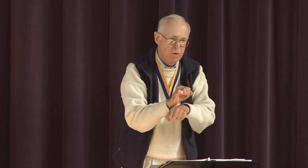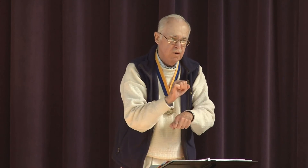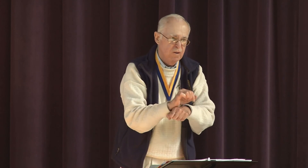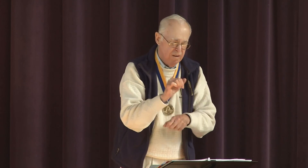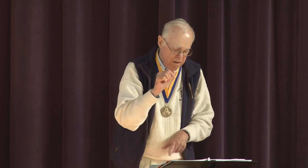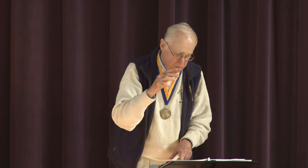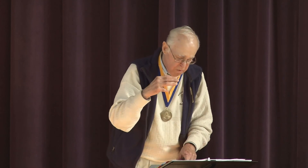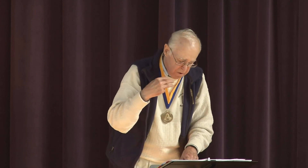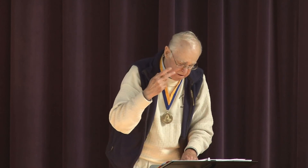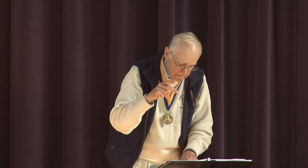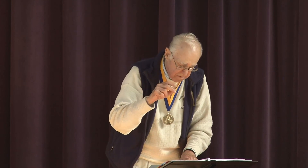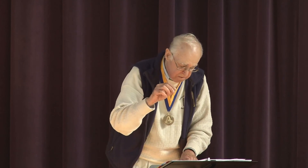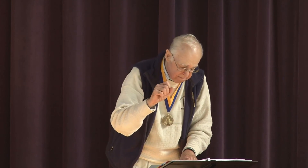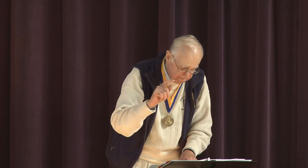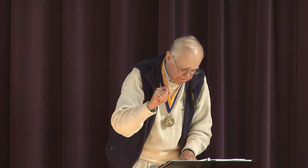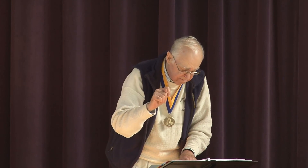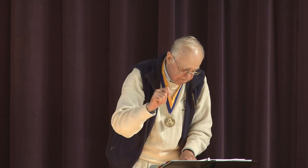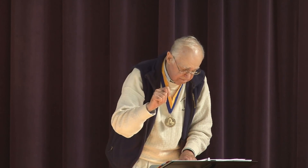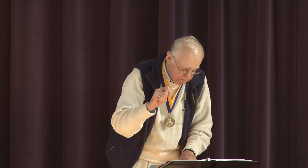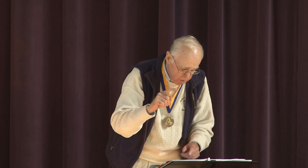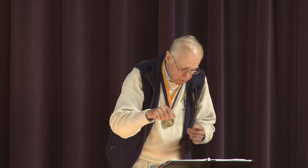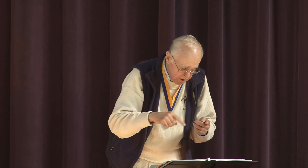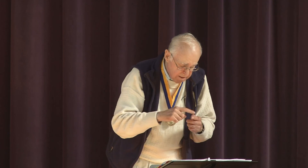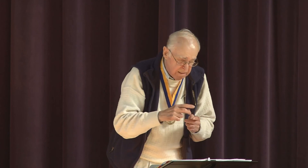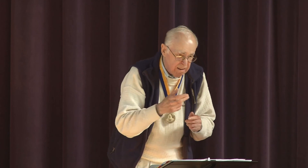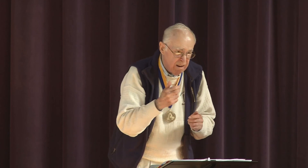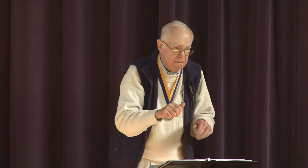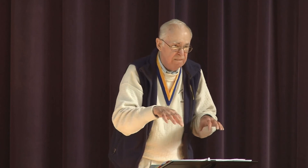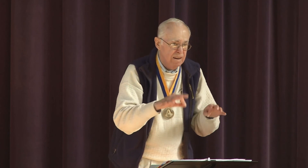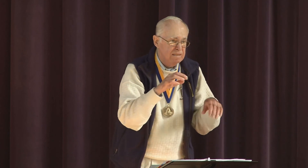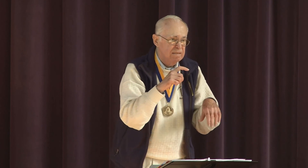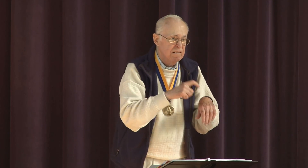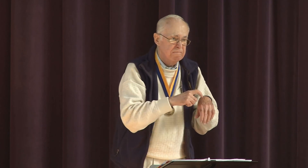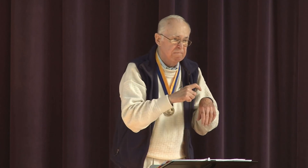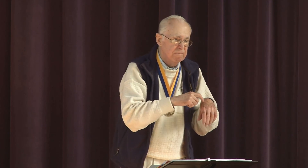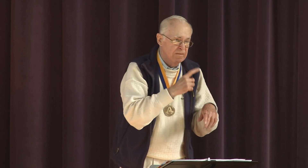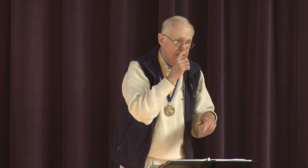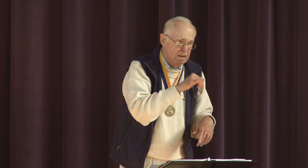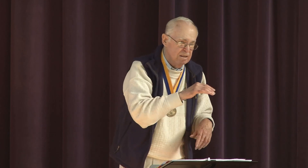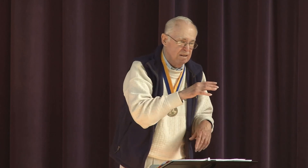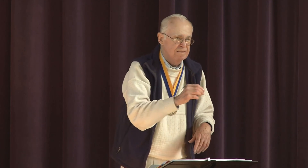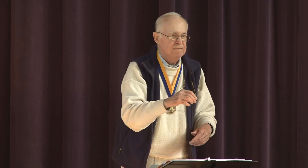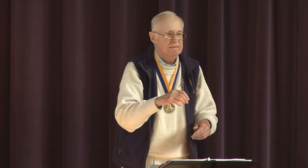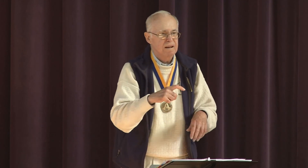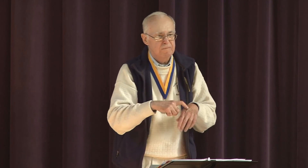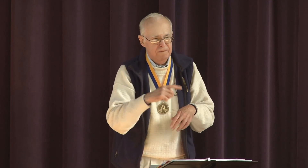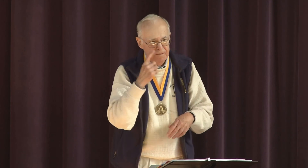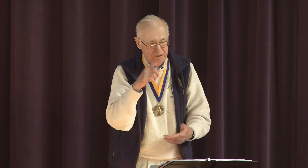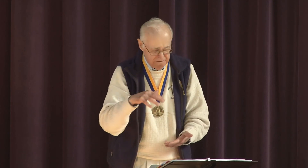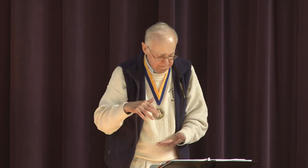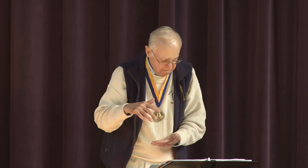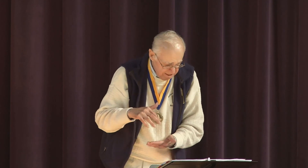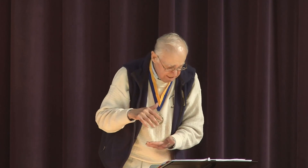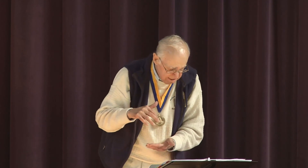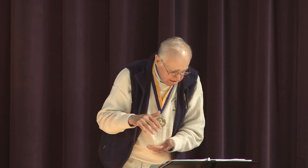You know, he worked at the Washington Post at that time, and somehow he found time to do that as well